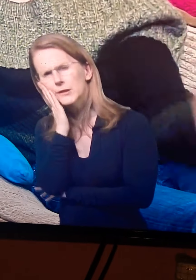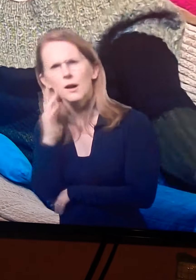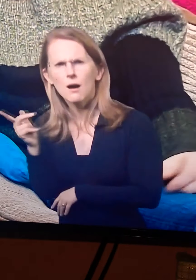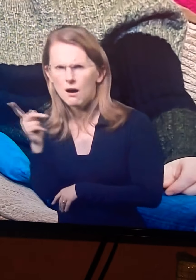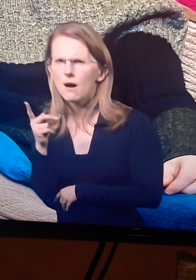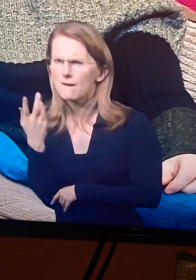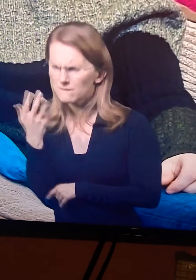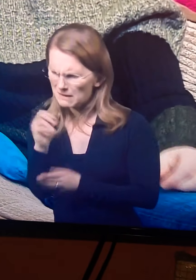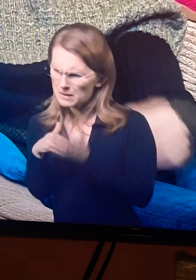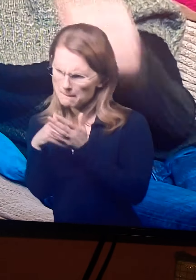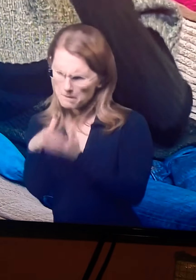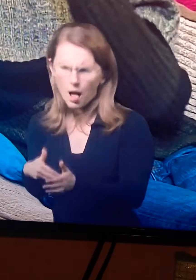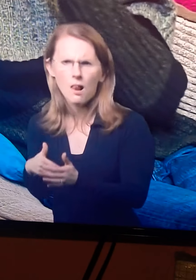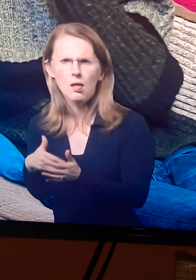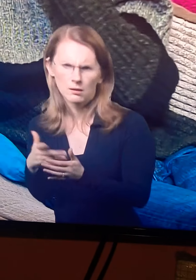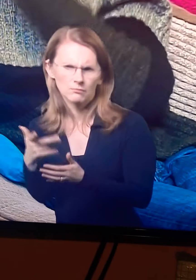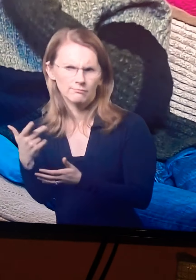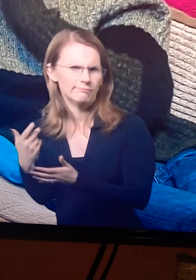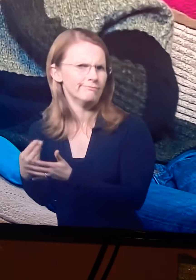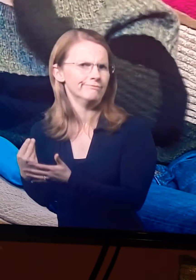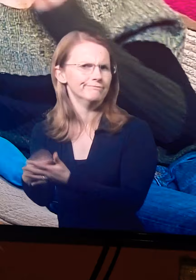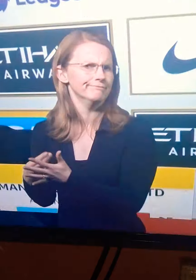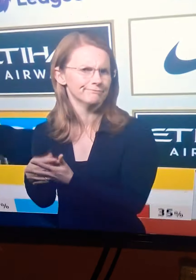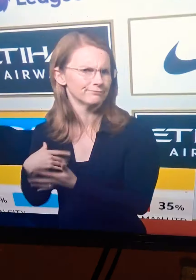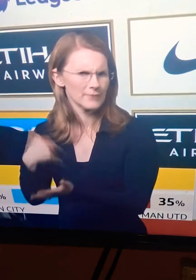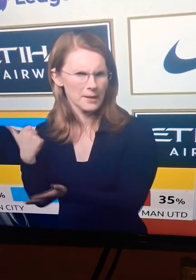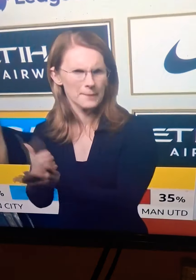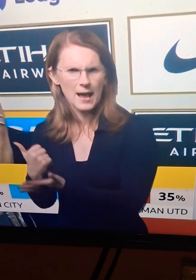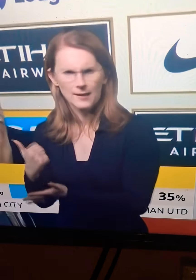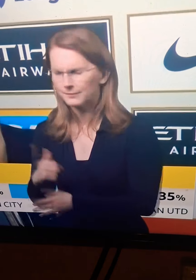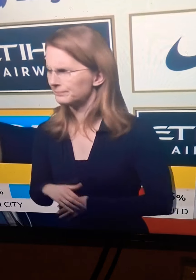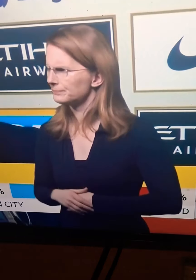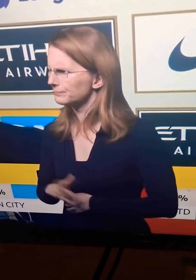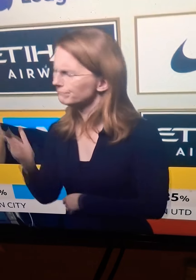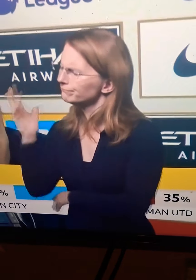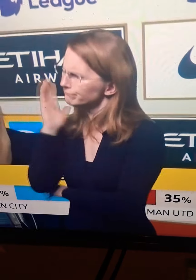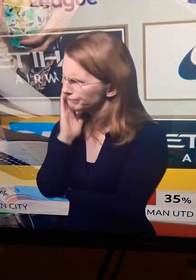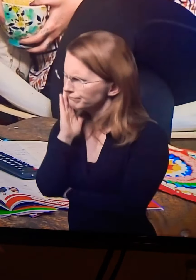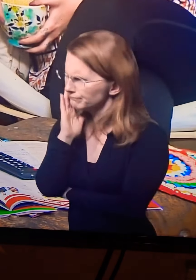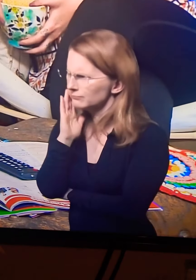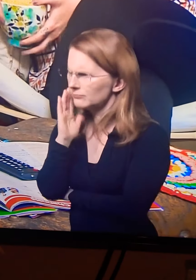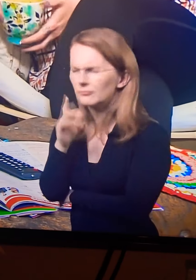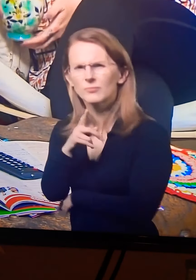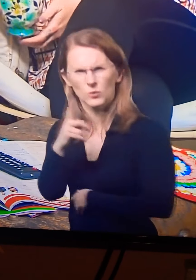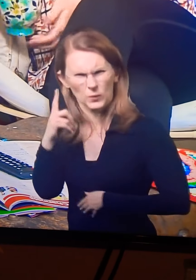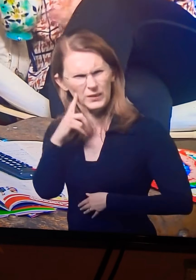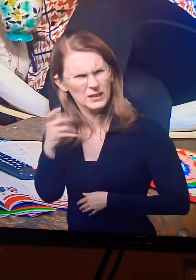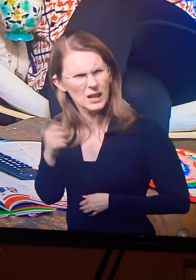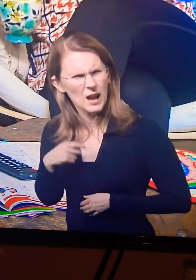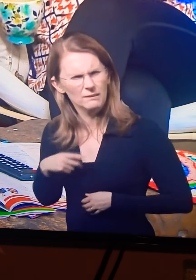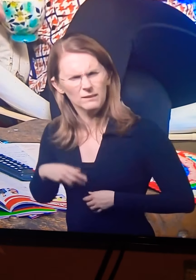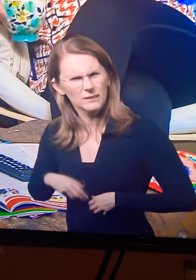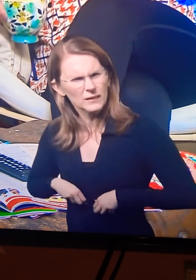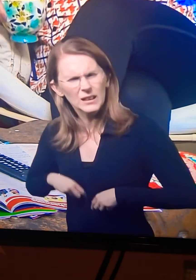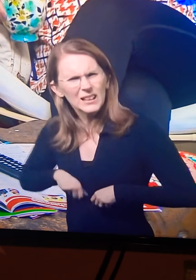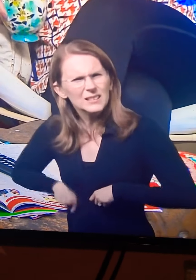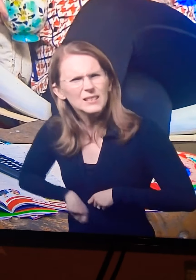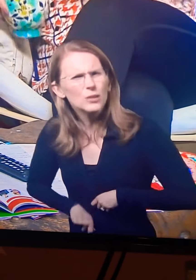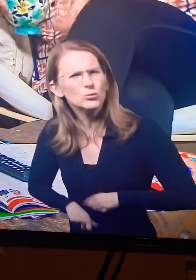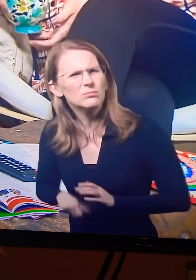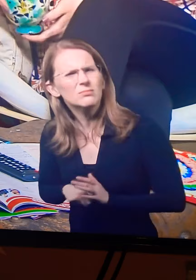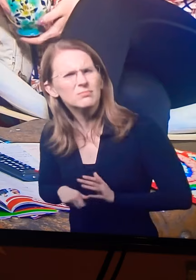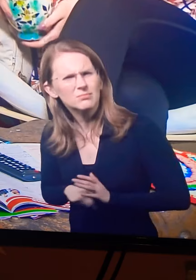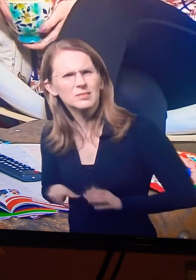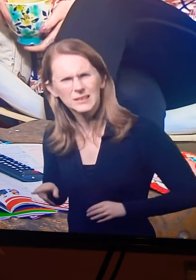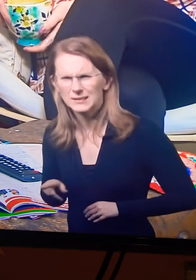Another 50 million in my bank. Is a really... Do you reckon he's got indigestion? Do you